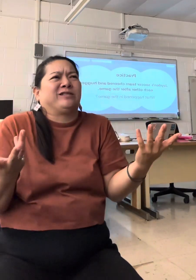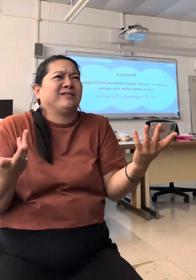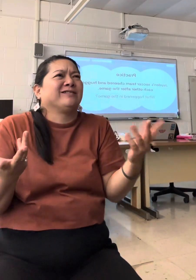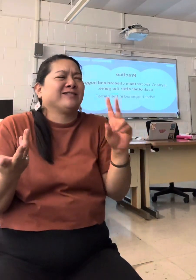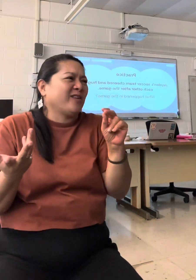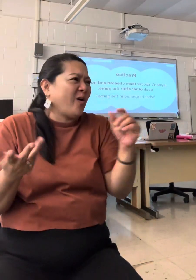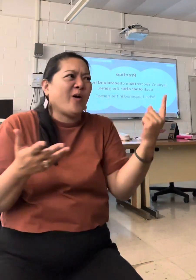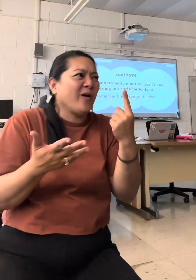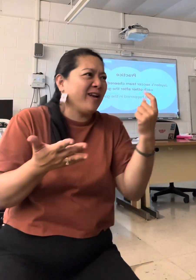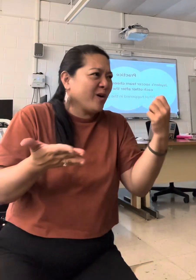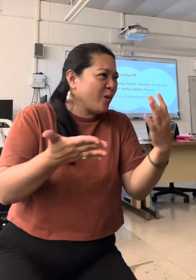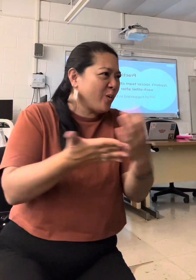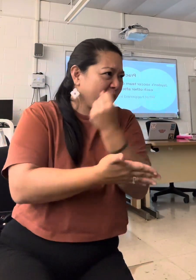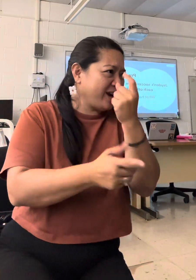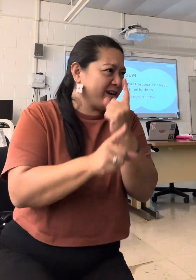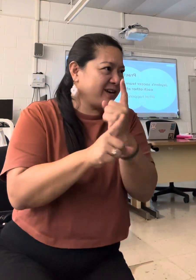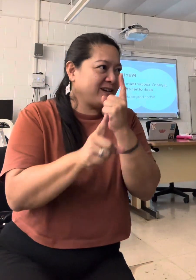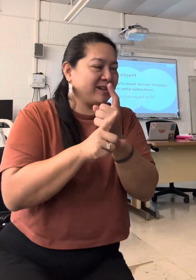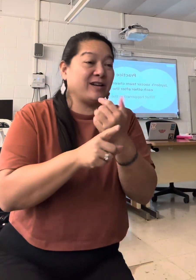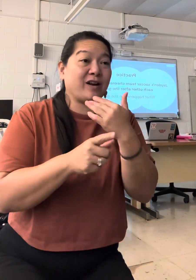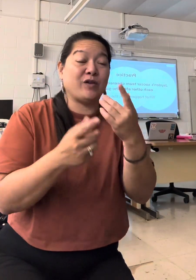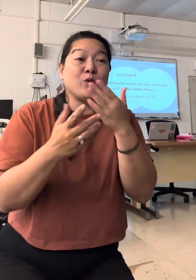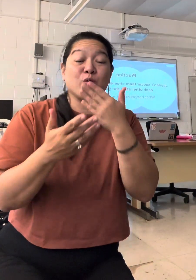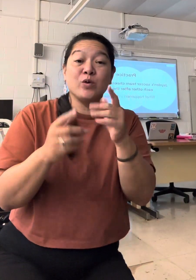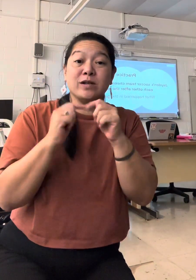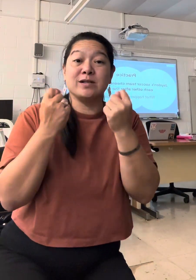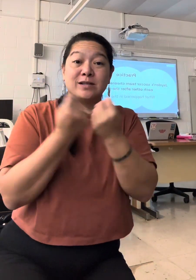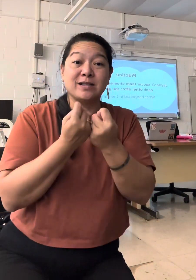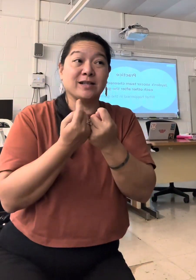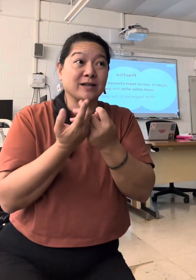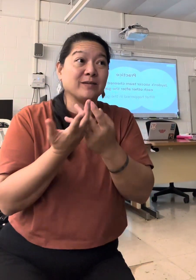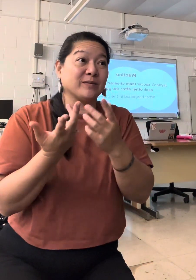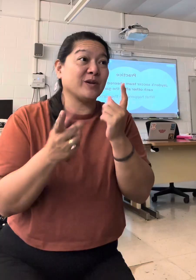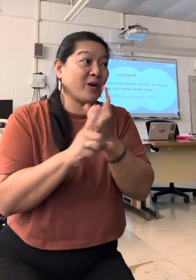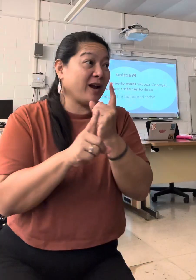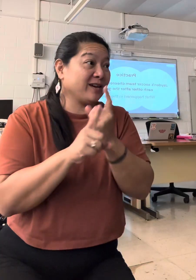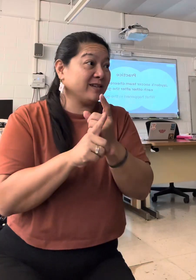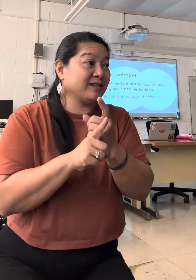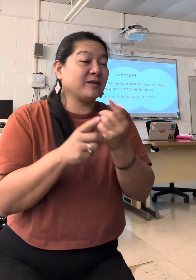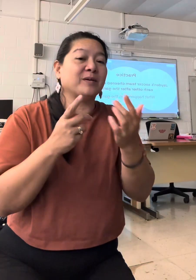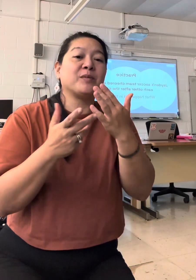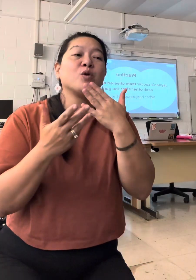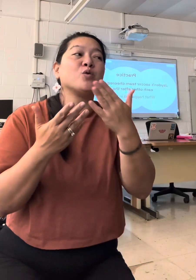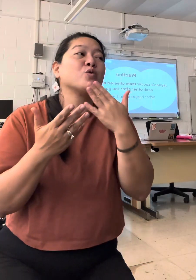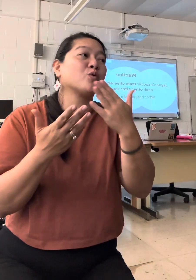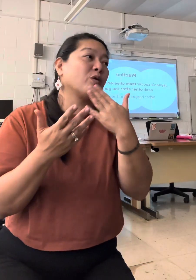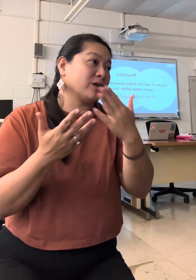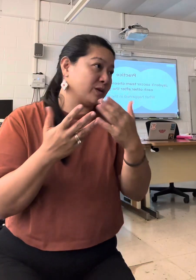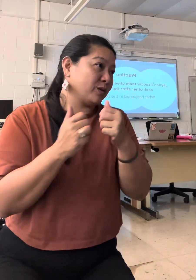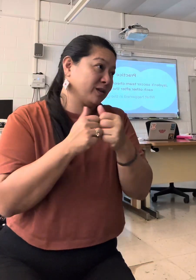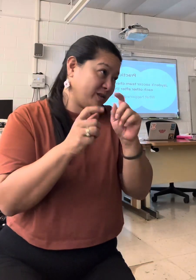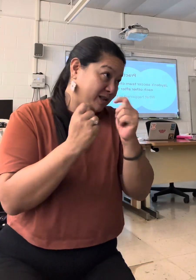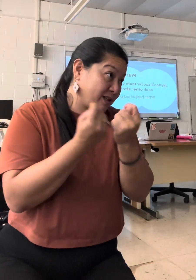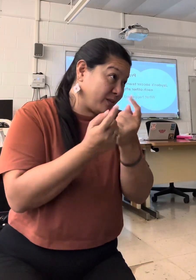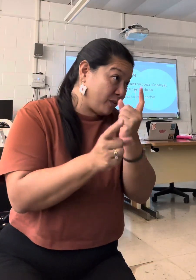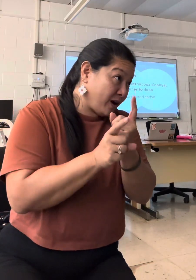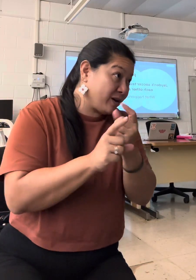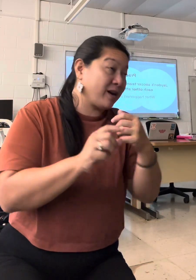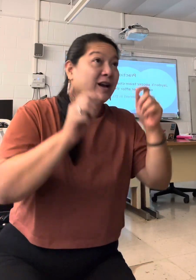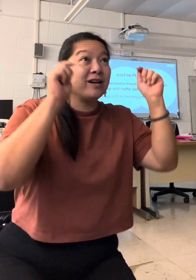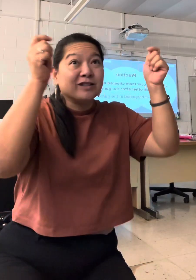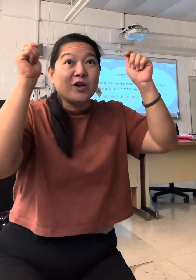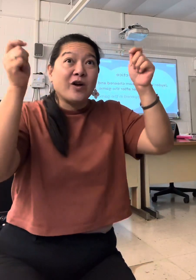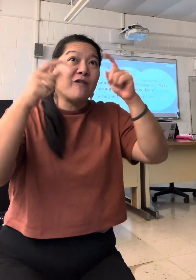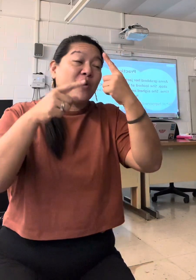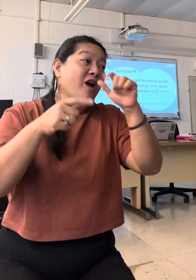Well, maybe that's okay. You have good. You have good team spirit. Good game. You're a good sport. Right? You can cheer for the other